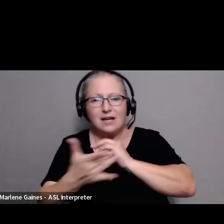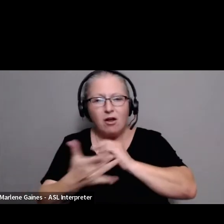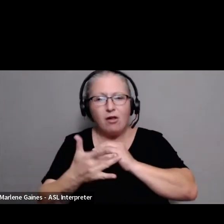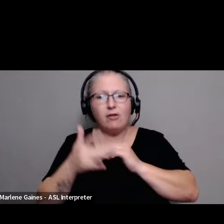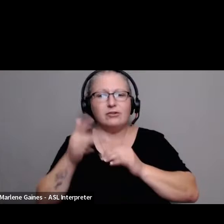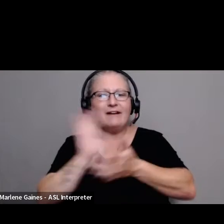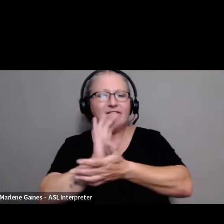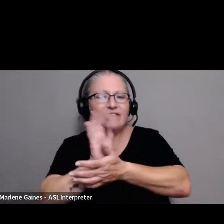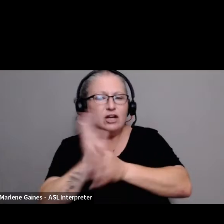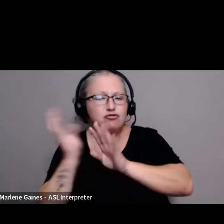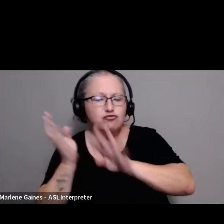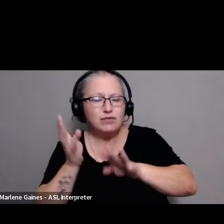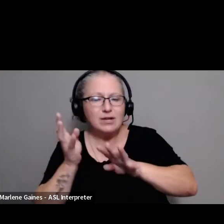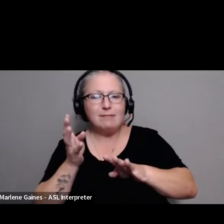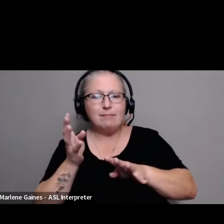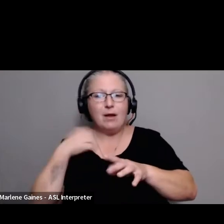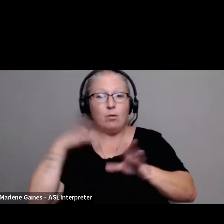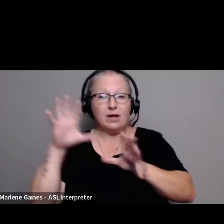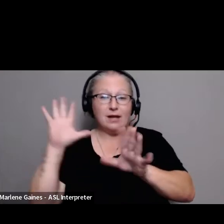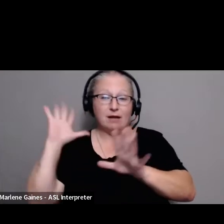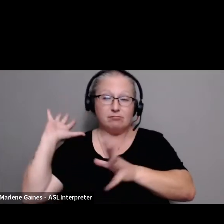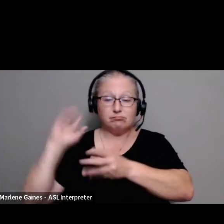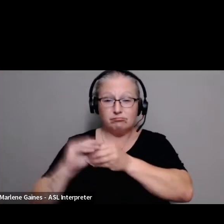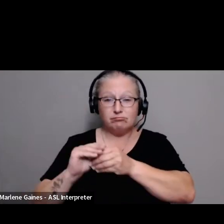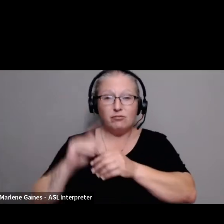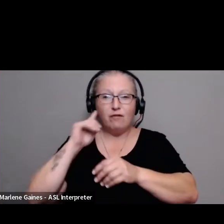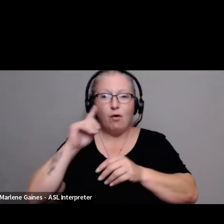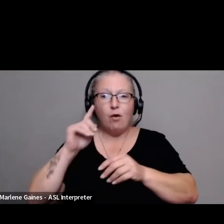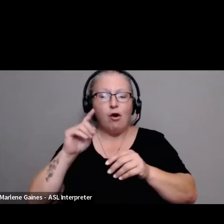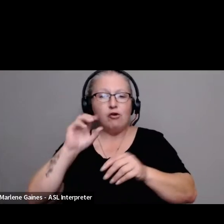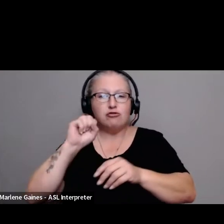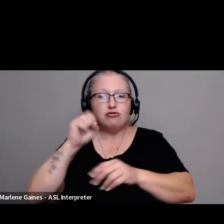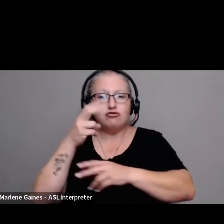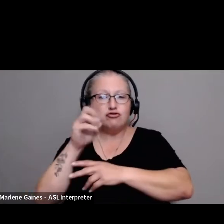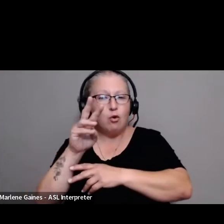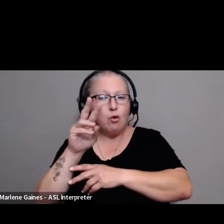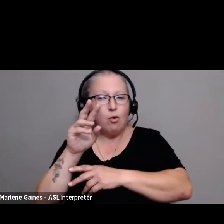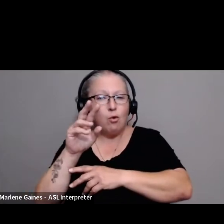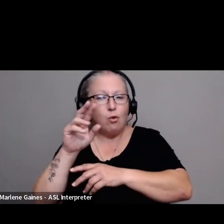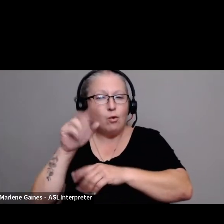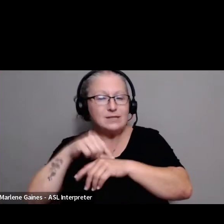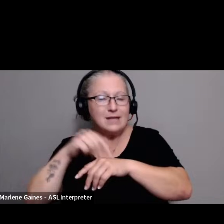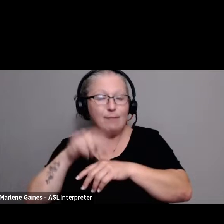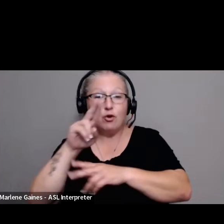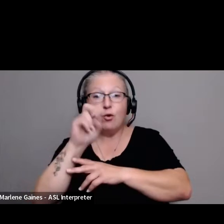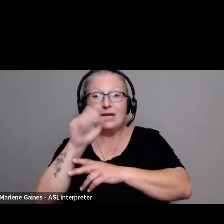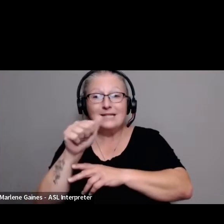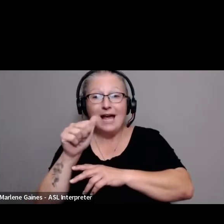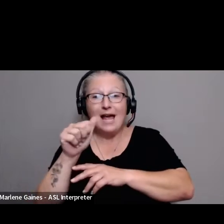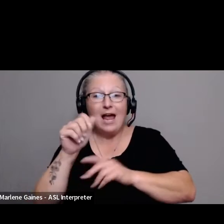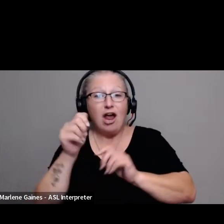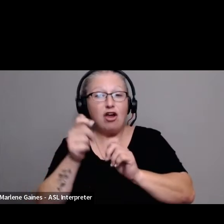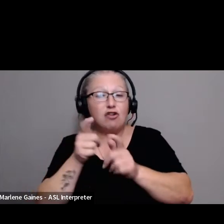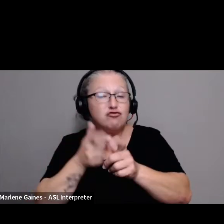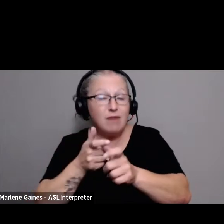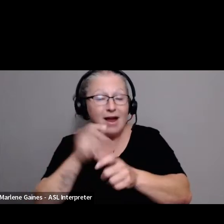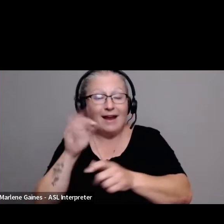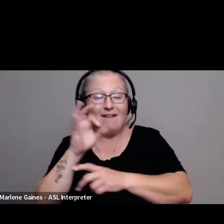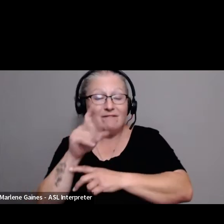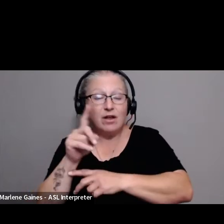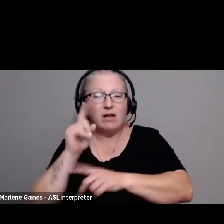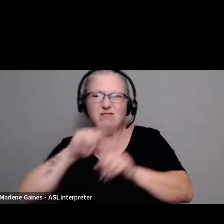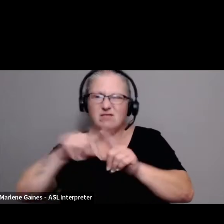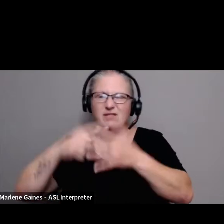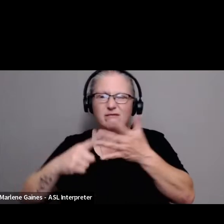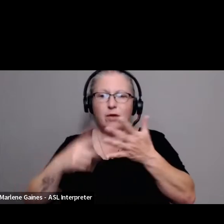the video streaming that we have done in the past for Showtime, for USA Track and Field, for very big companies, and really